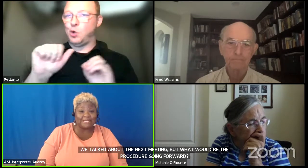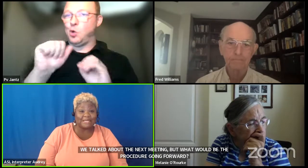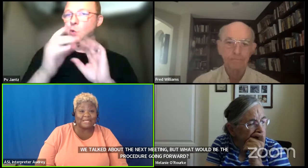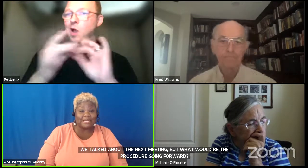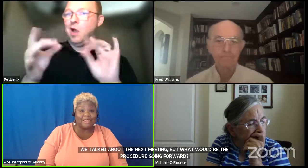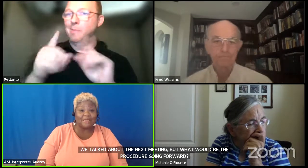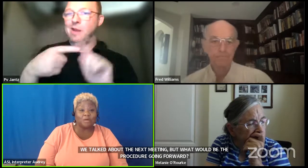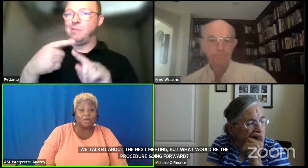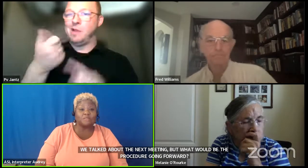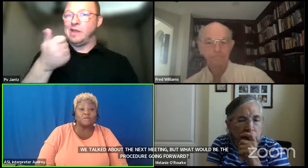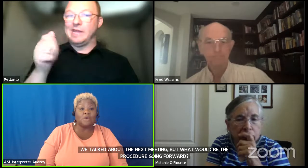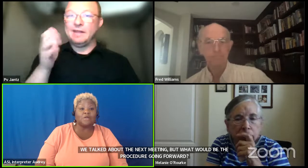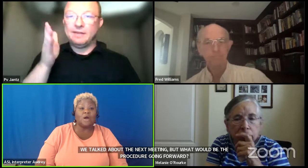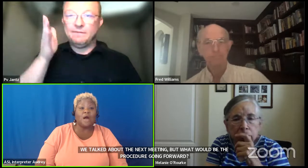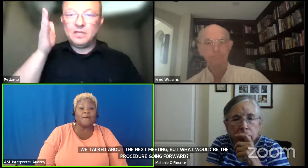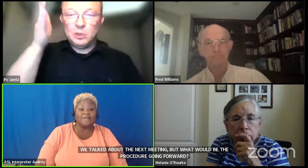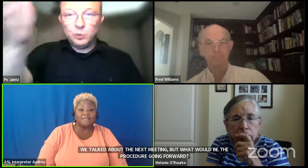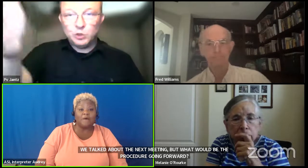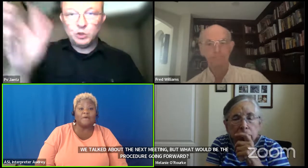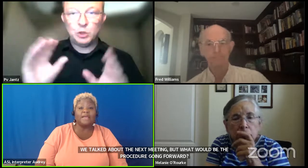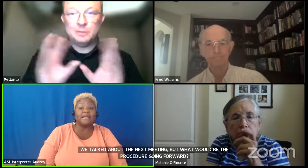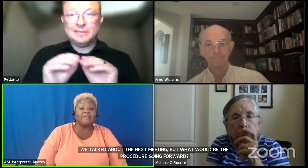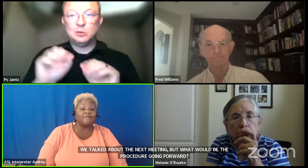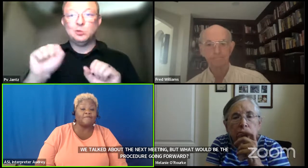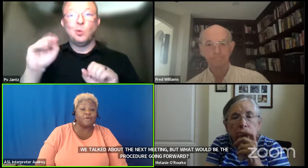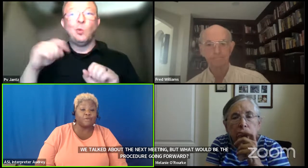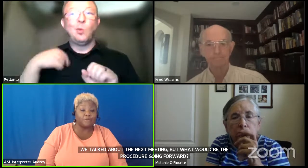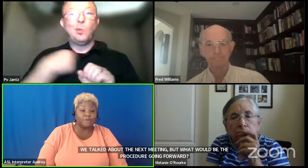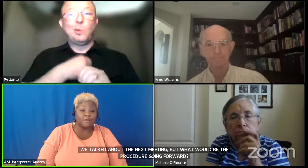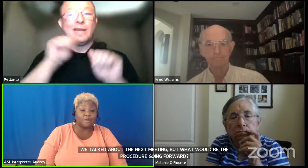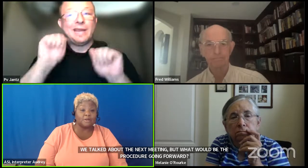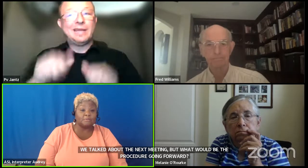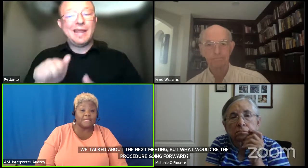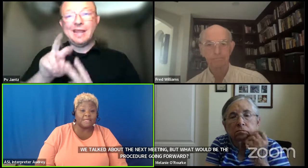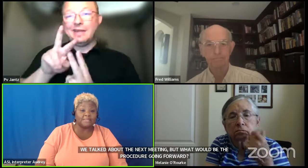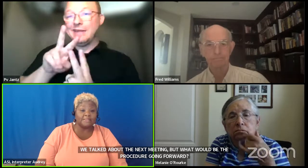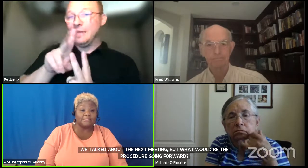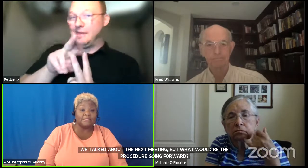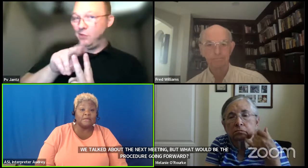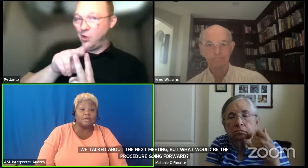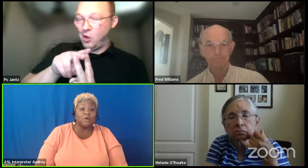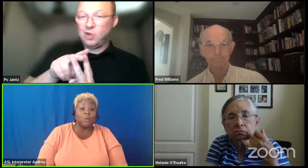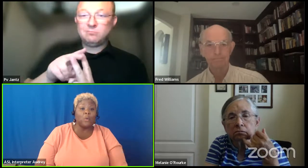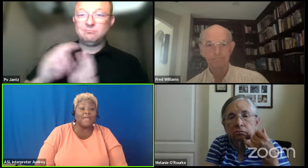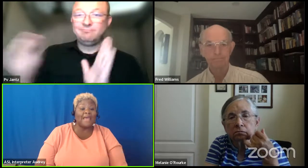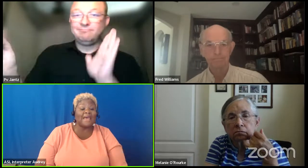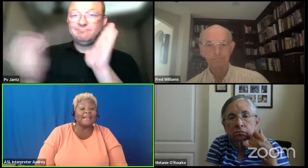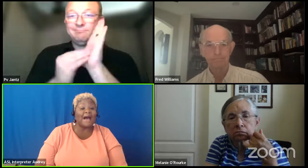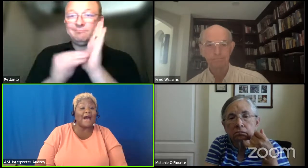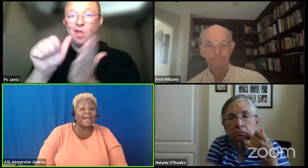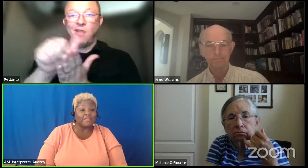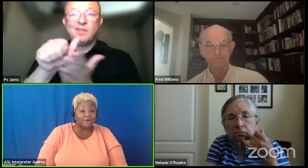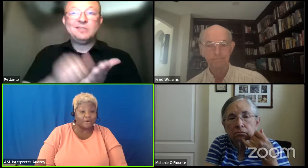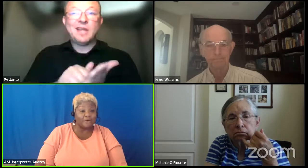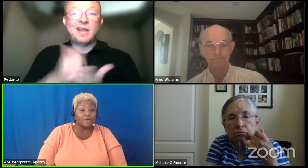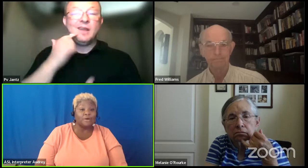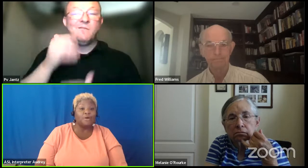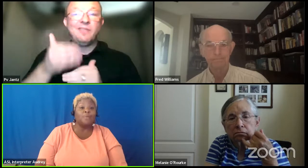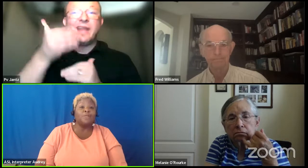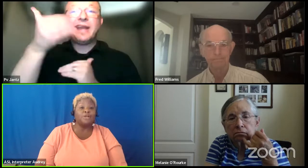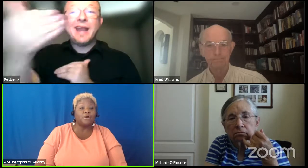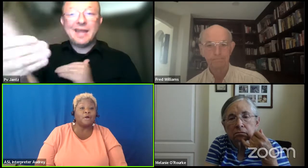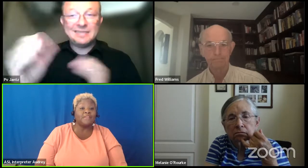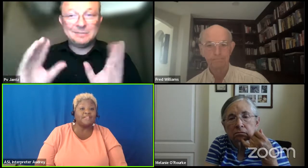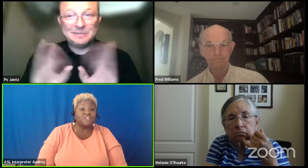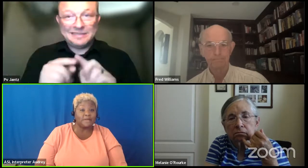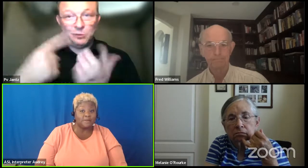meeting. There was no other comments about any further meetings. We can either